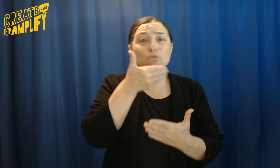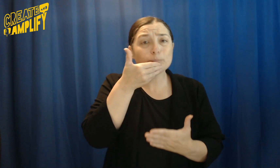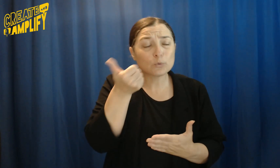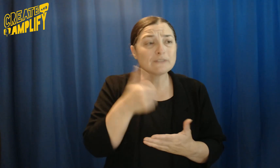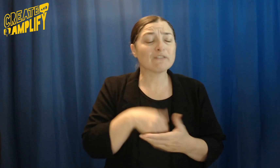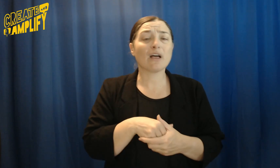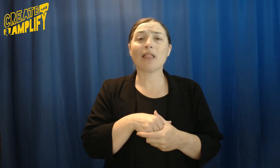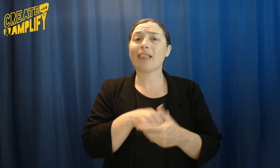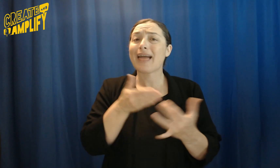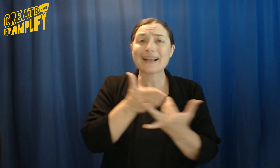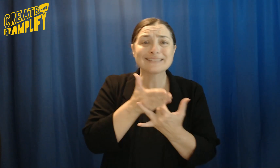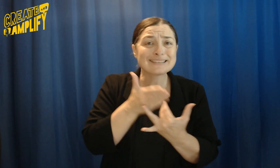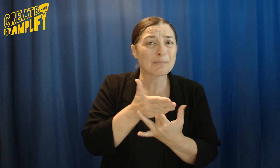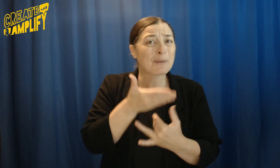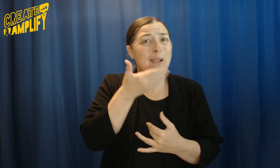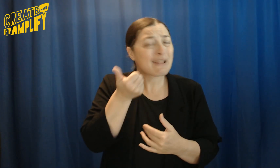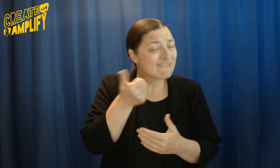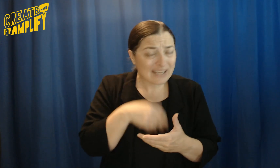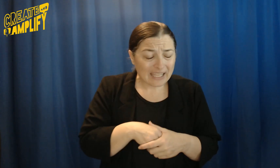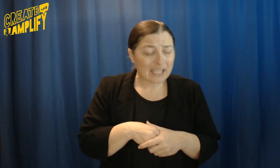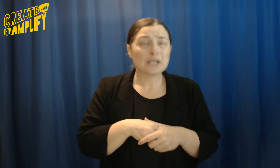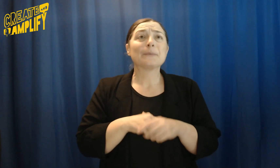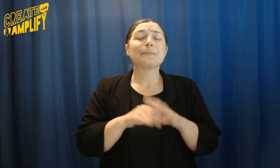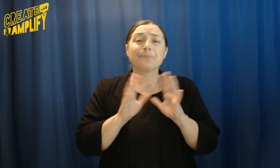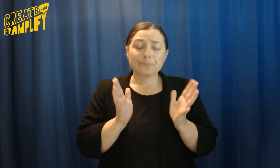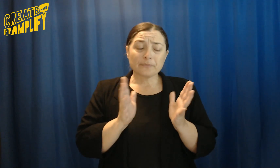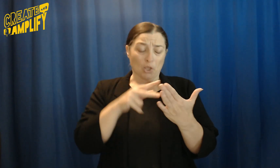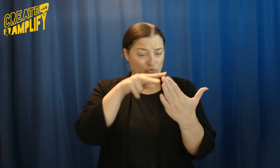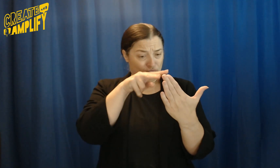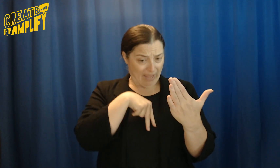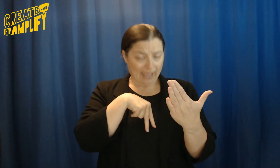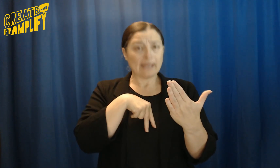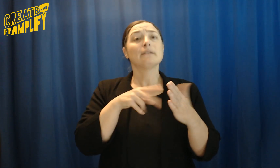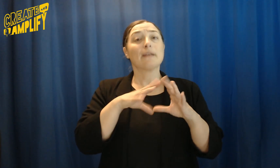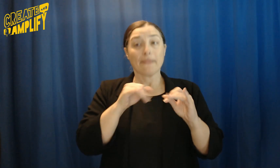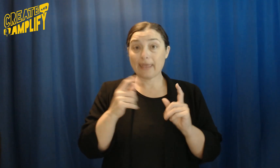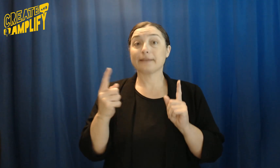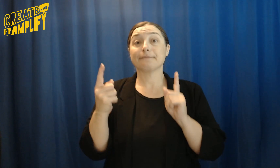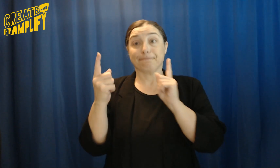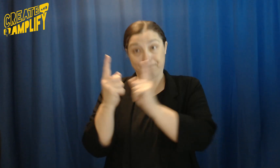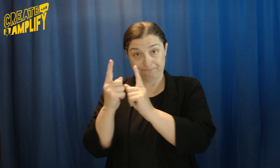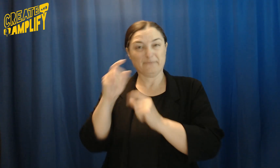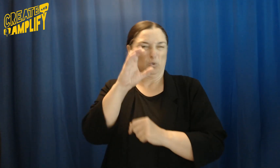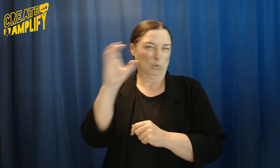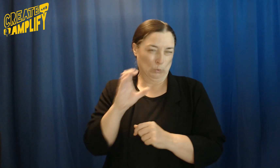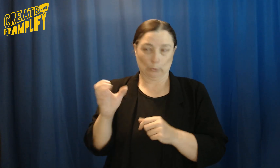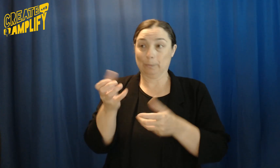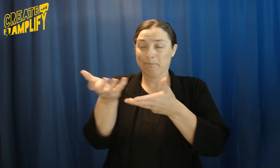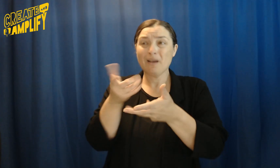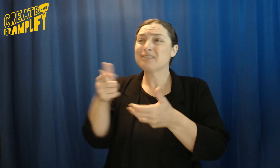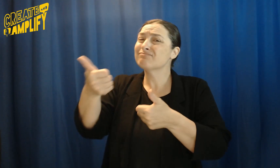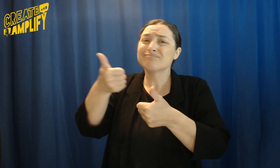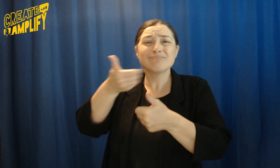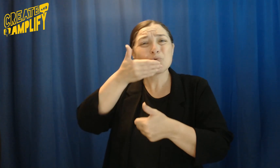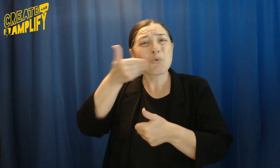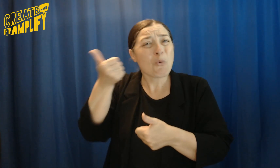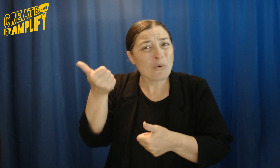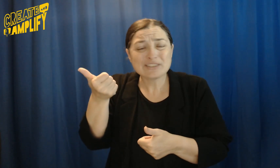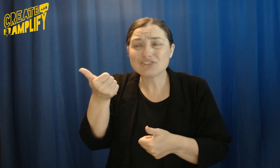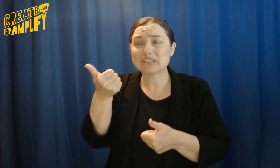accessible. So I read this manuscript and then had a meeting with Ailsa over Zoom, and I said, look, this is gorgeous. It sounds like you. It's all